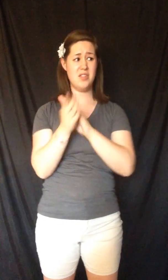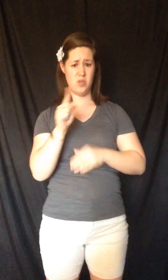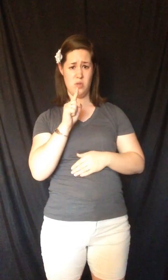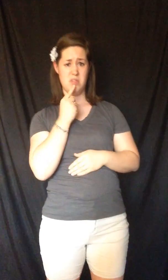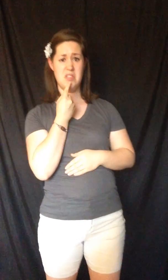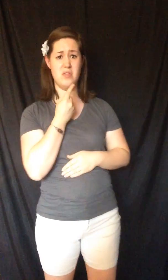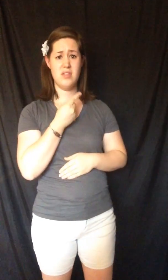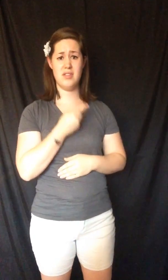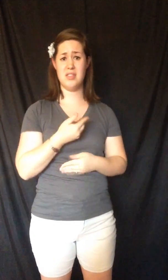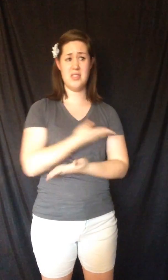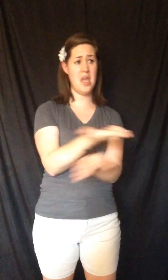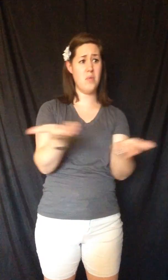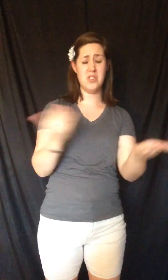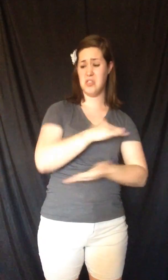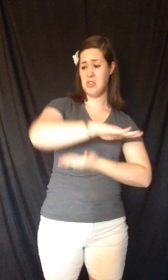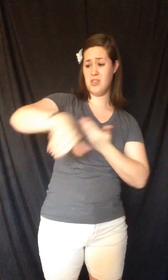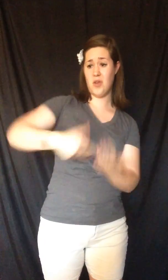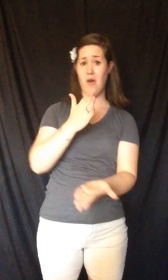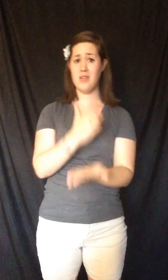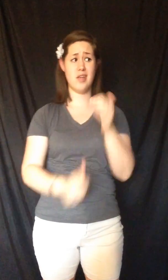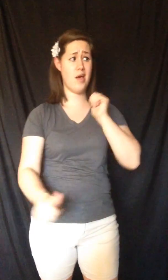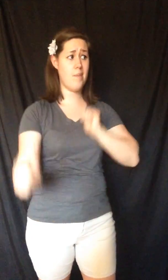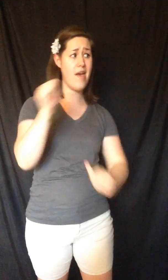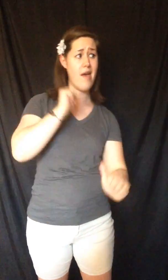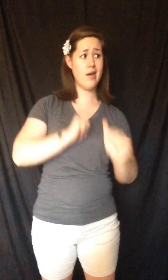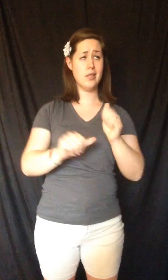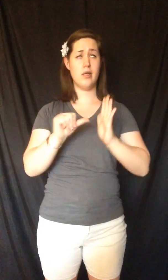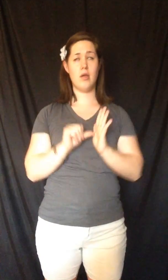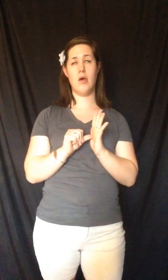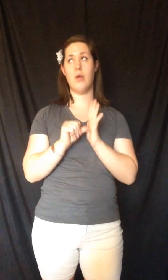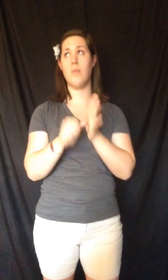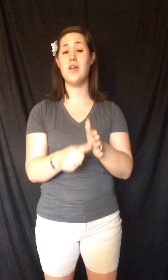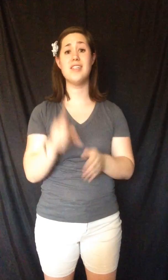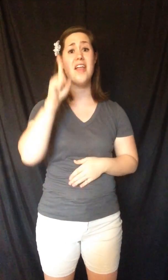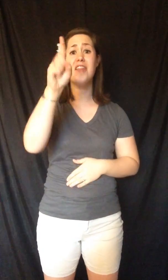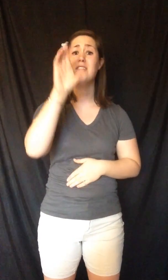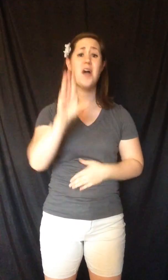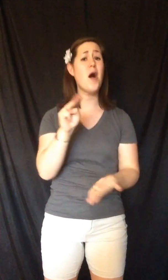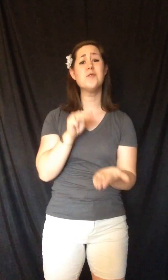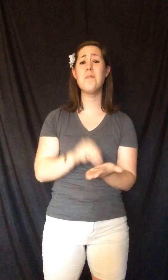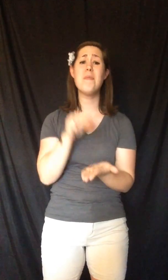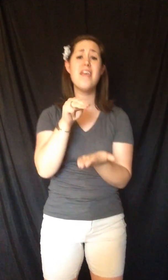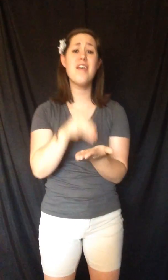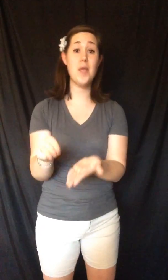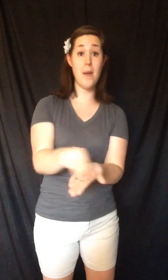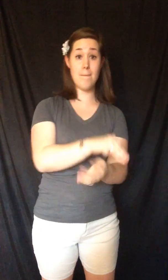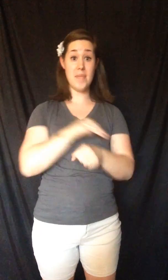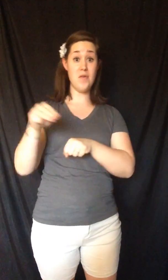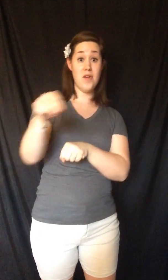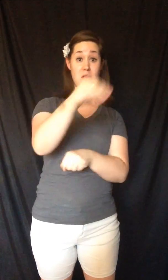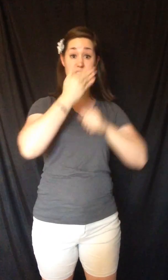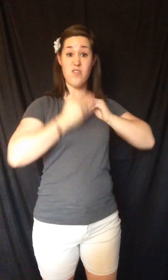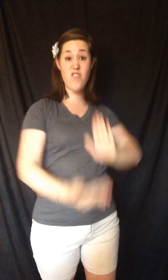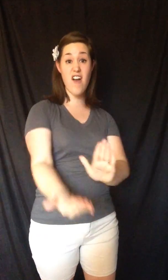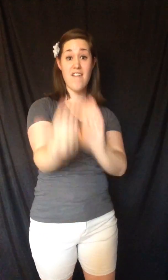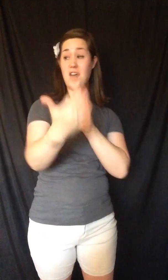so serious? Can we just all stop acting unimpressed? There's a hundred million miracles in front of